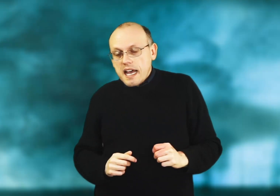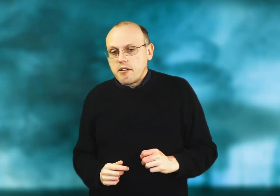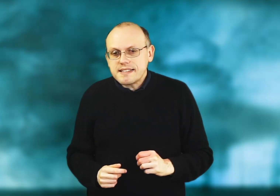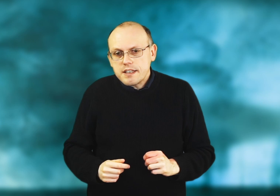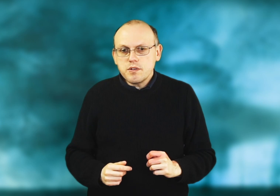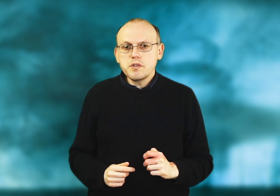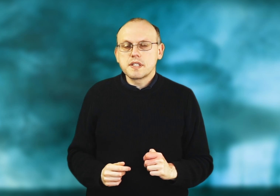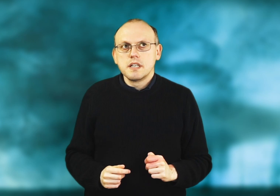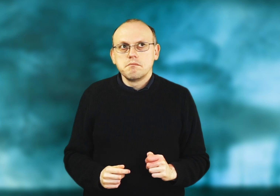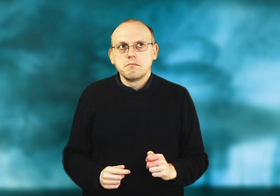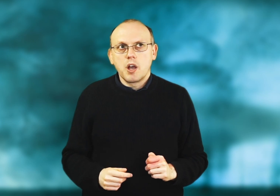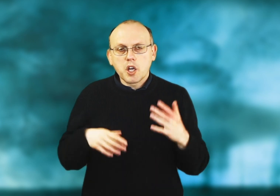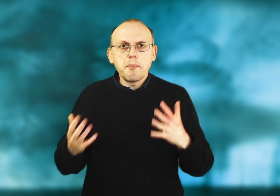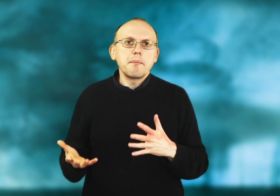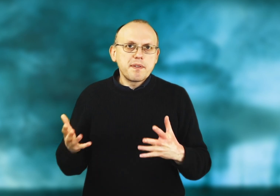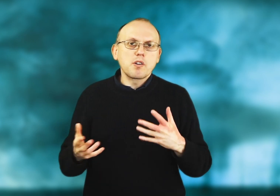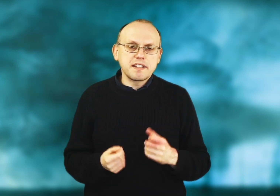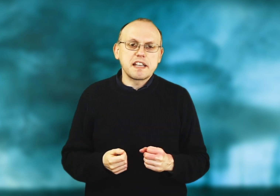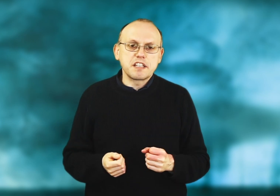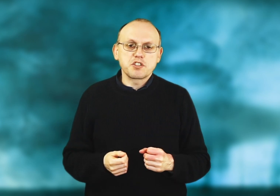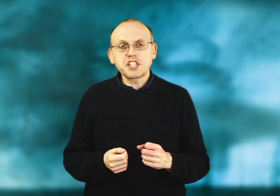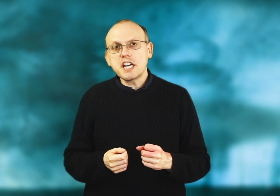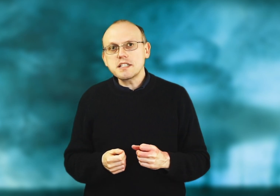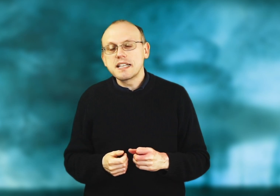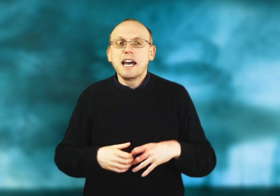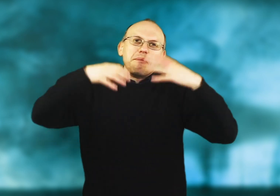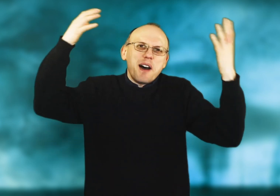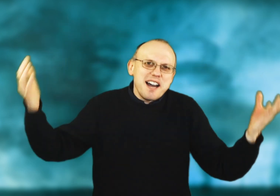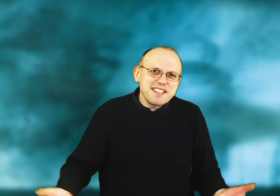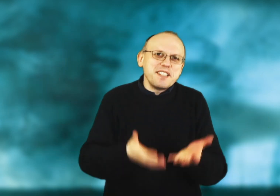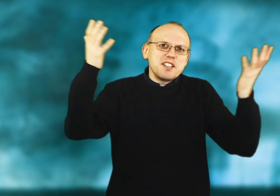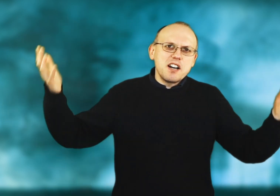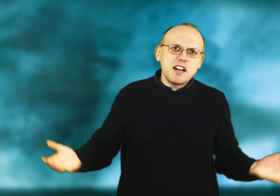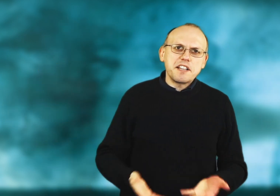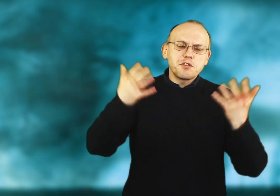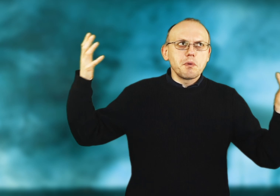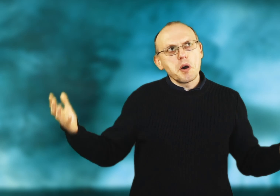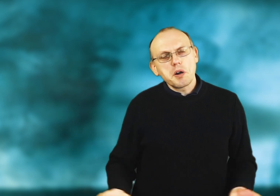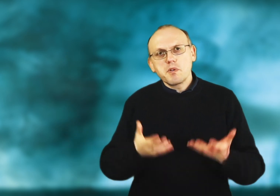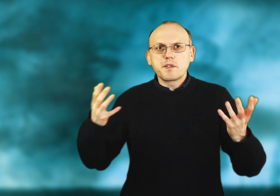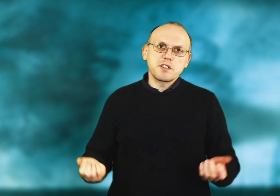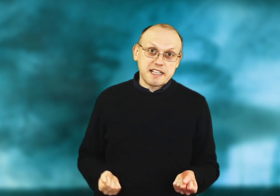as I use comma before coordinating conjunctions, but you know, as usual, we've got an